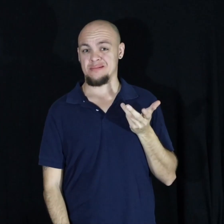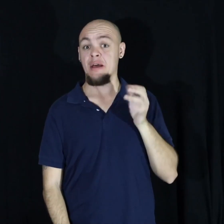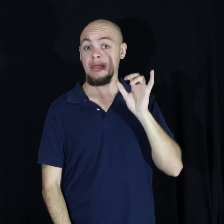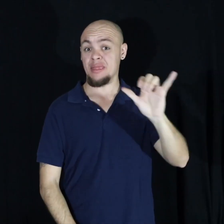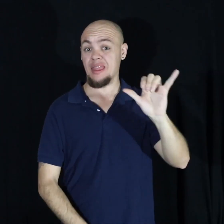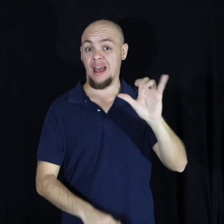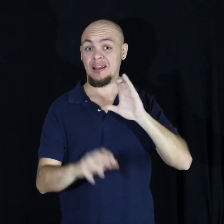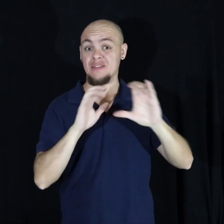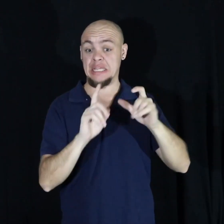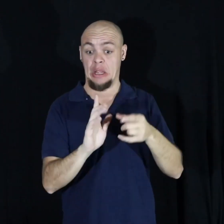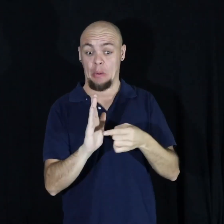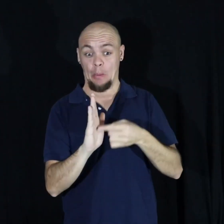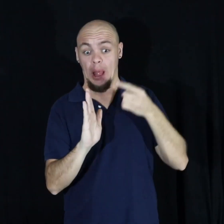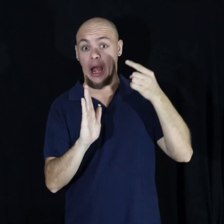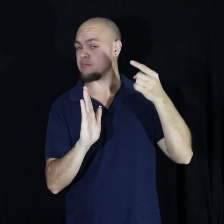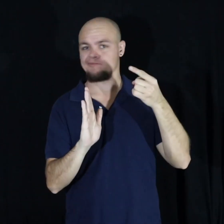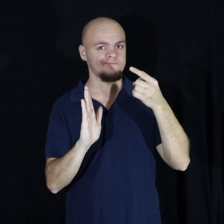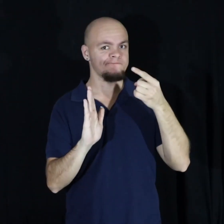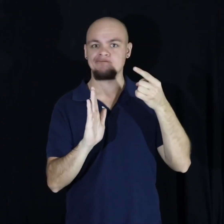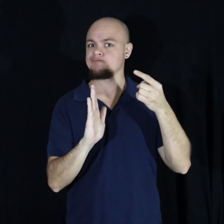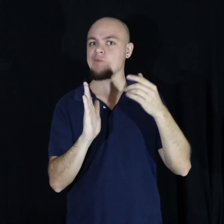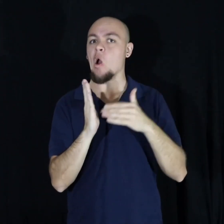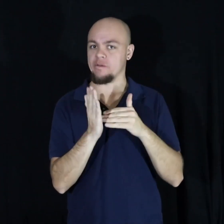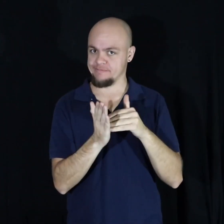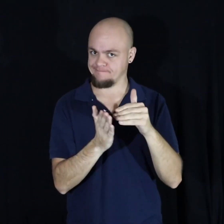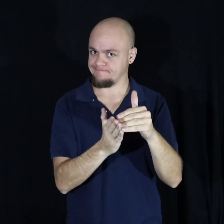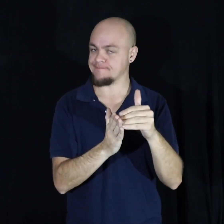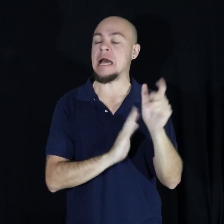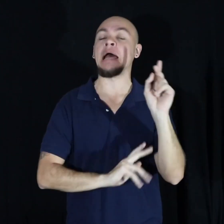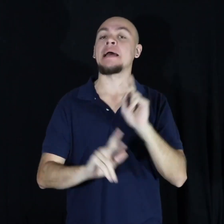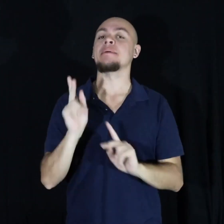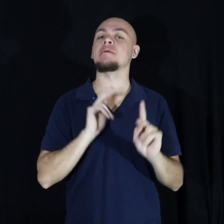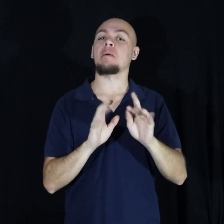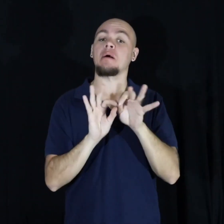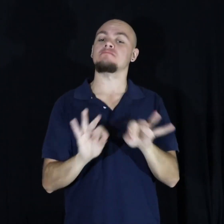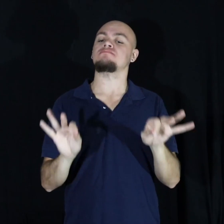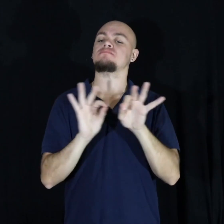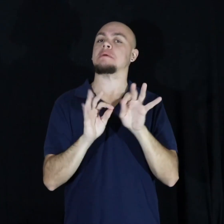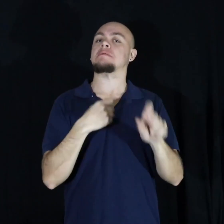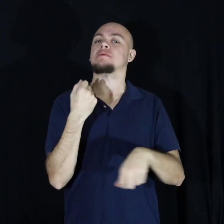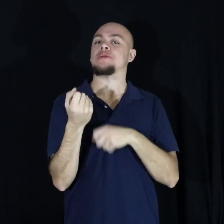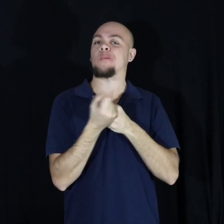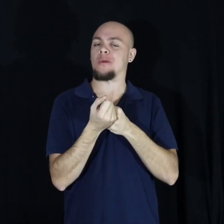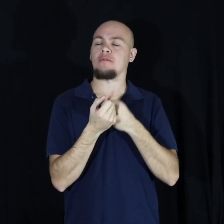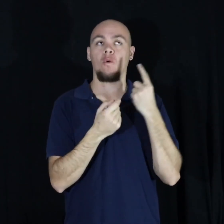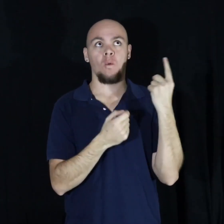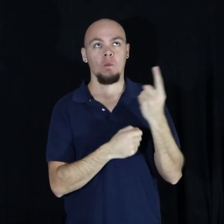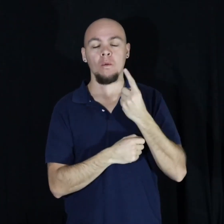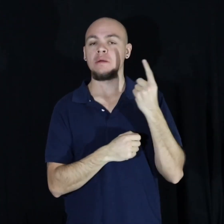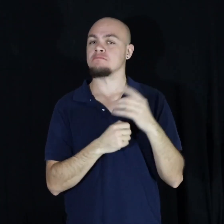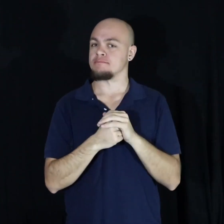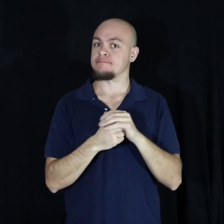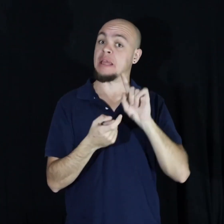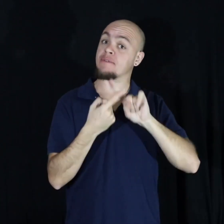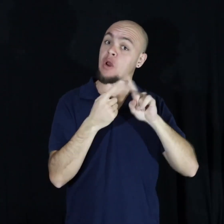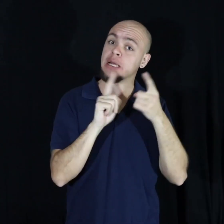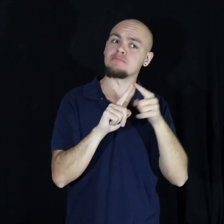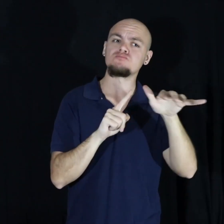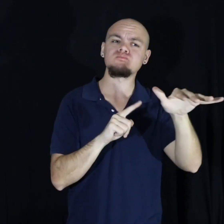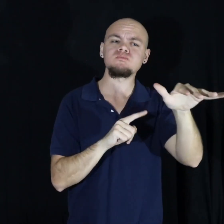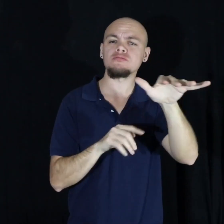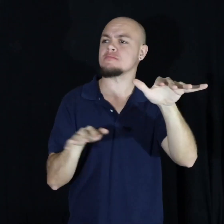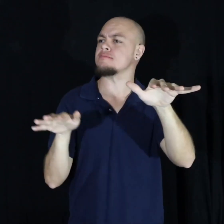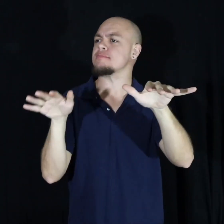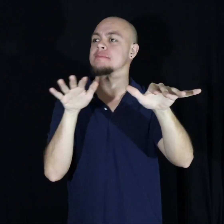for me to have. Again, the people who mattered to me were always supportive, but so many friends of friends or